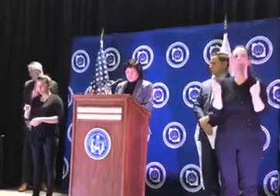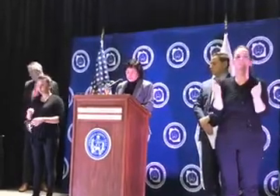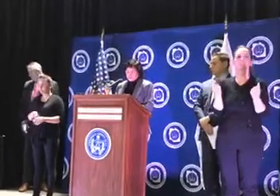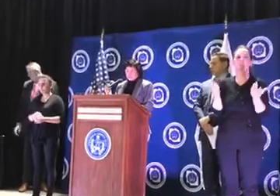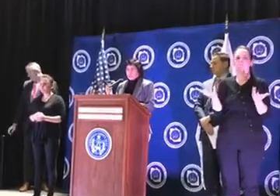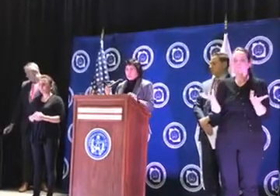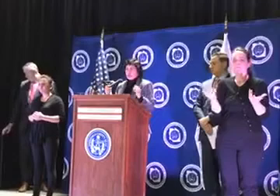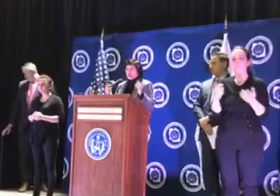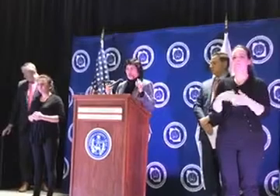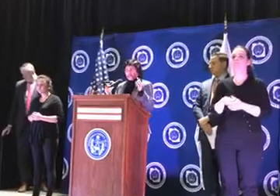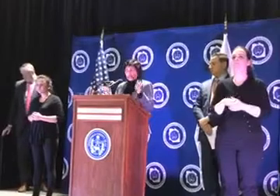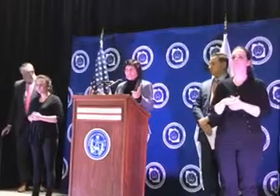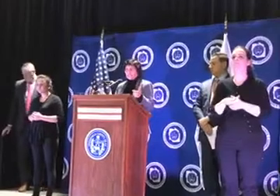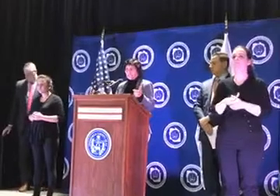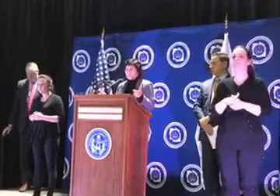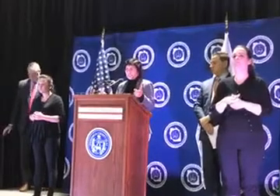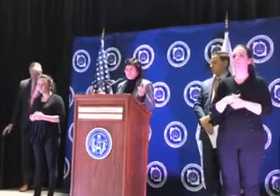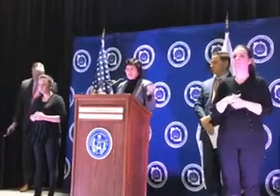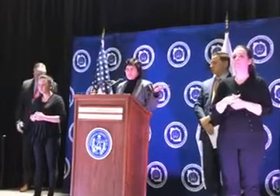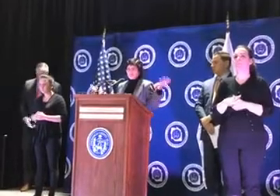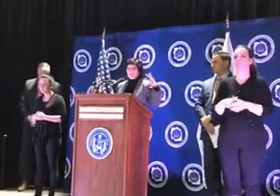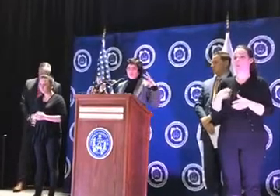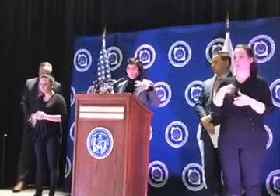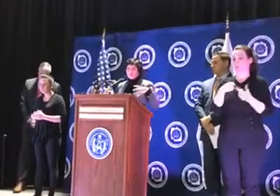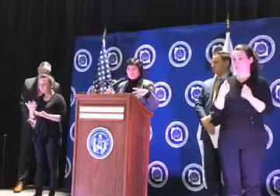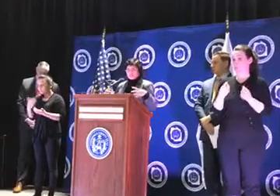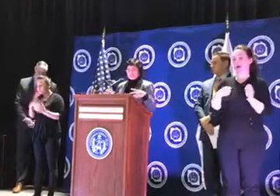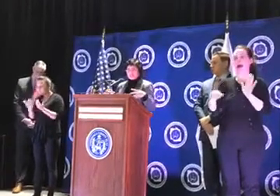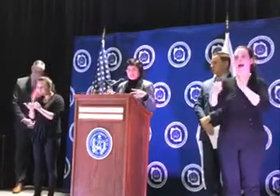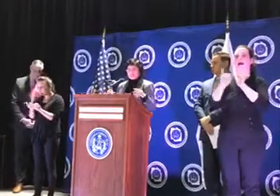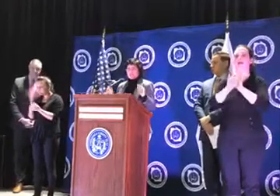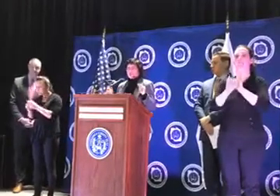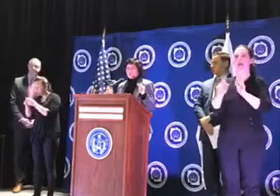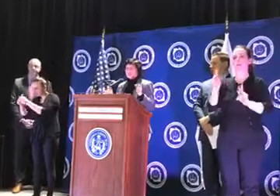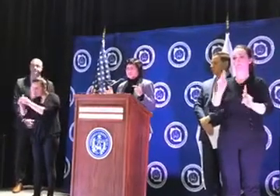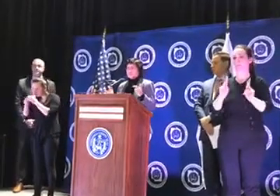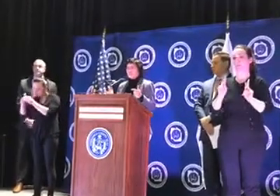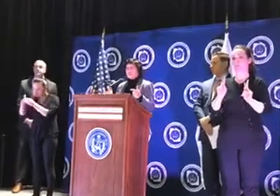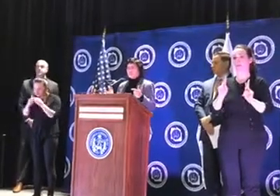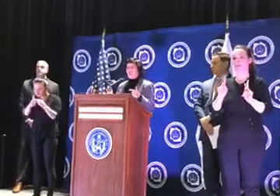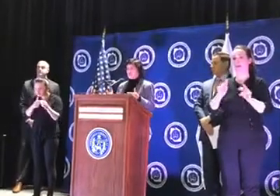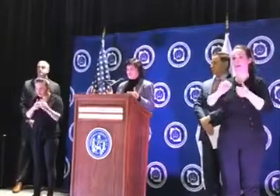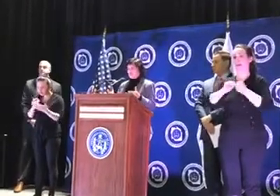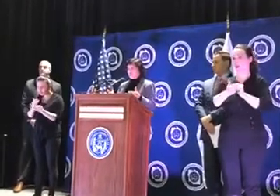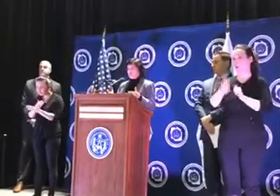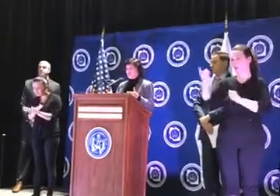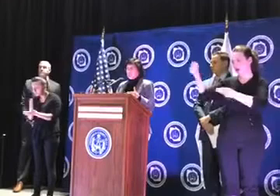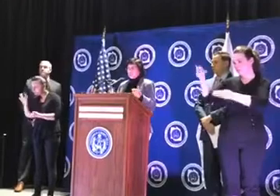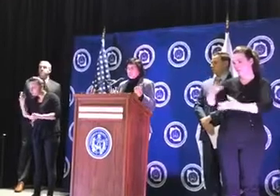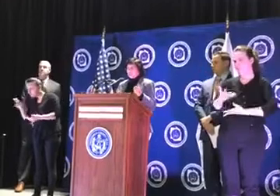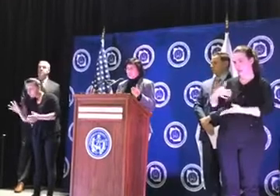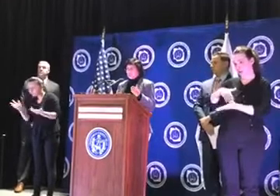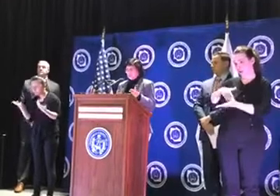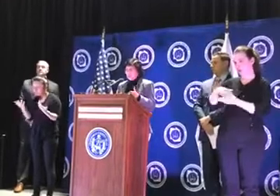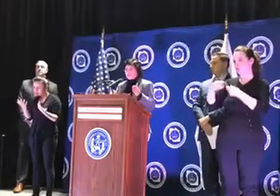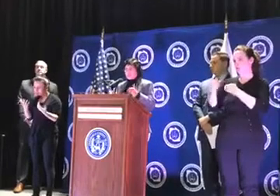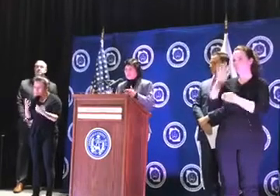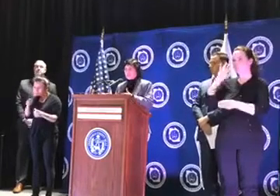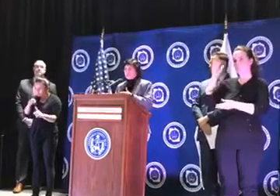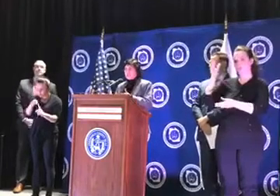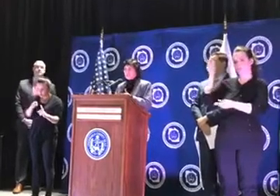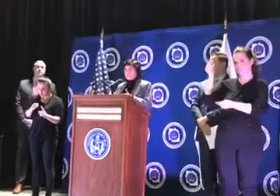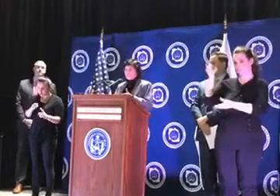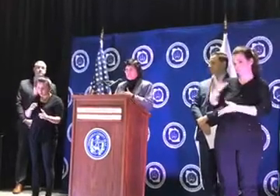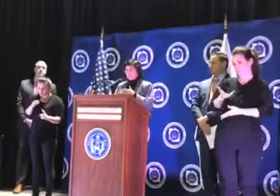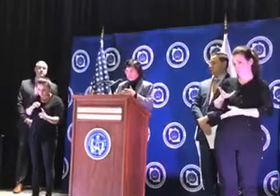surveillance by identifying cases which are coming from our doctor's office. When there is a COVID positive case, we have talked